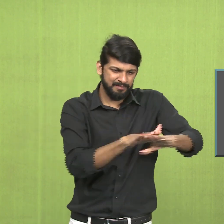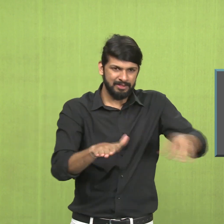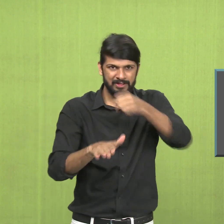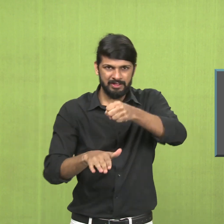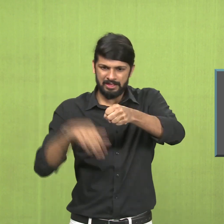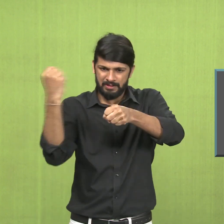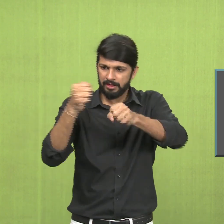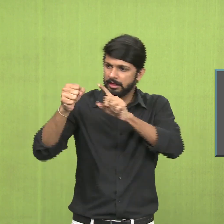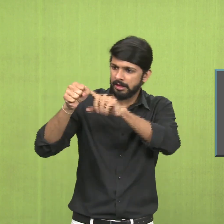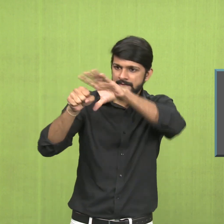hammer,